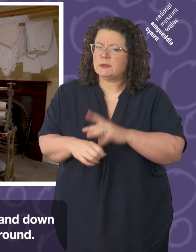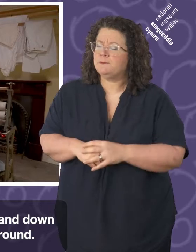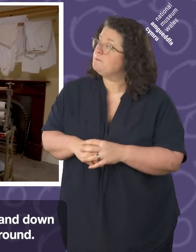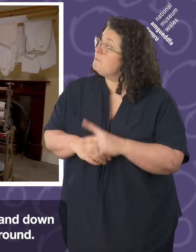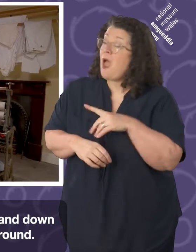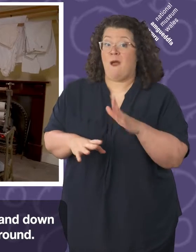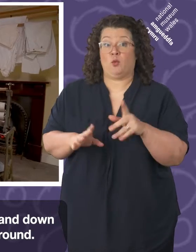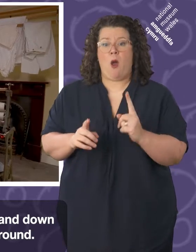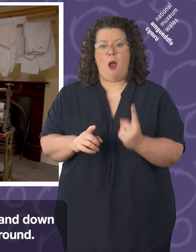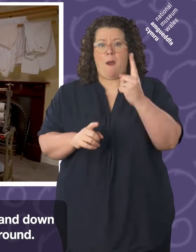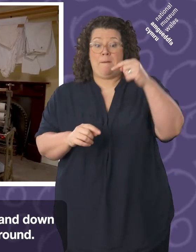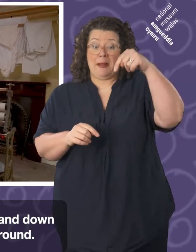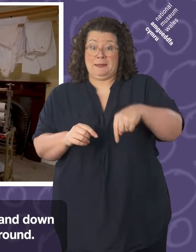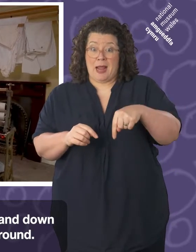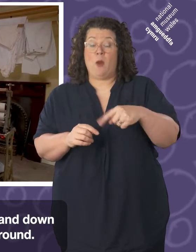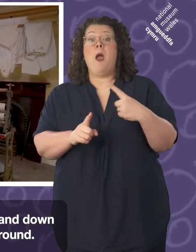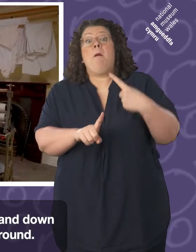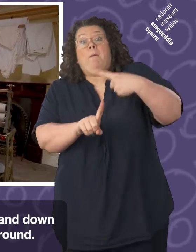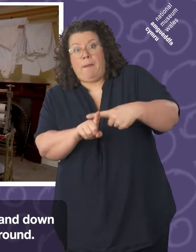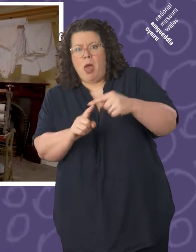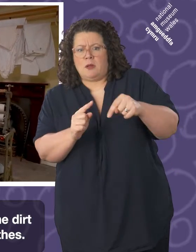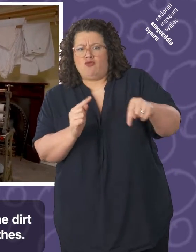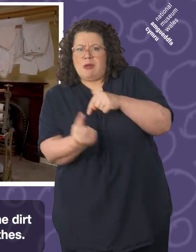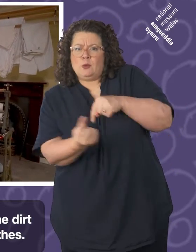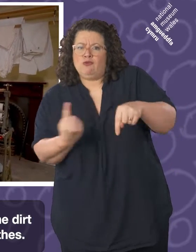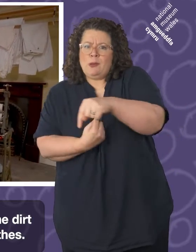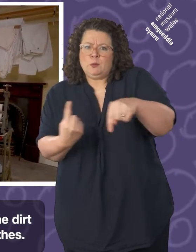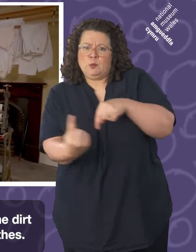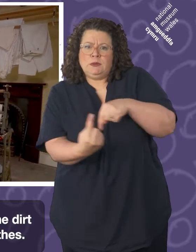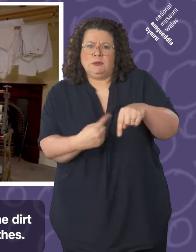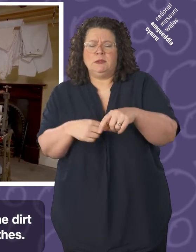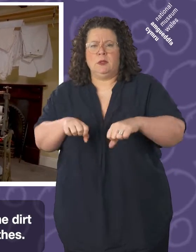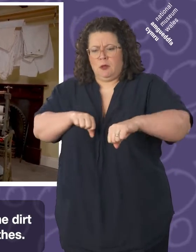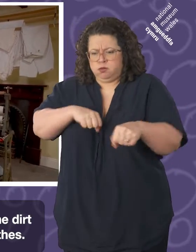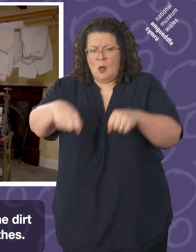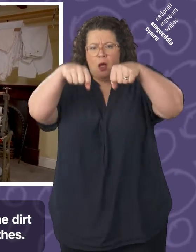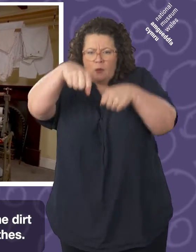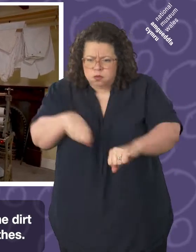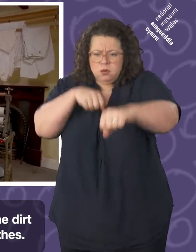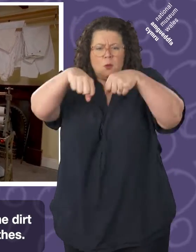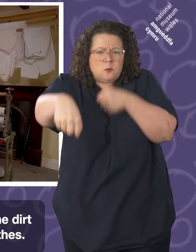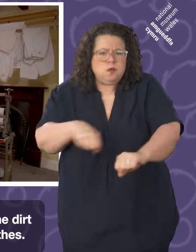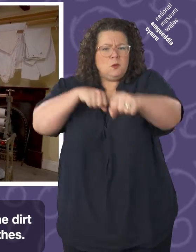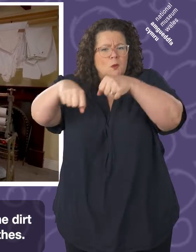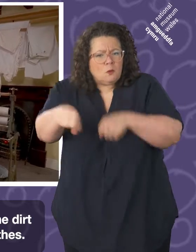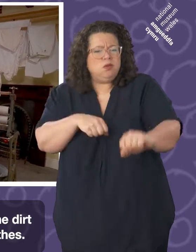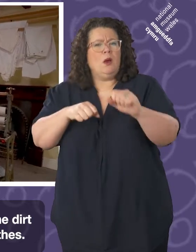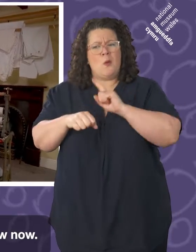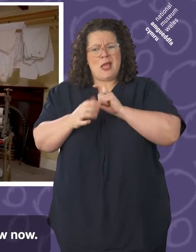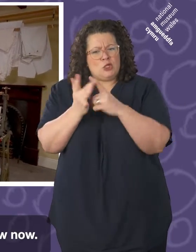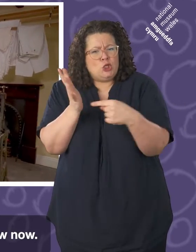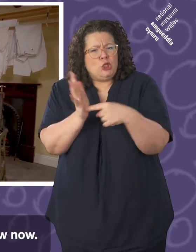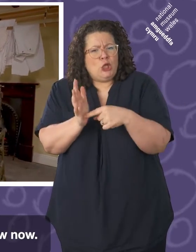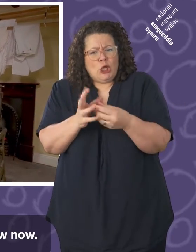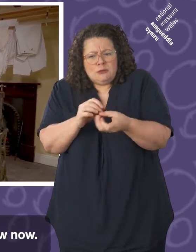You have to go up and down and round. It's to pound the dirt out of the